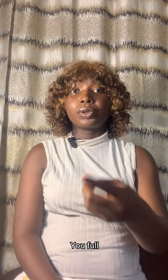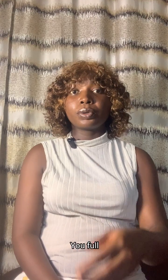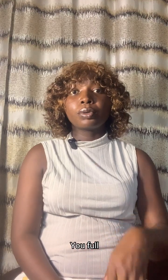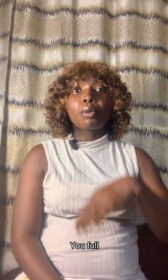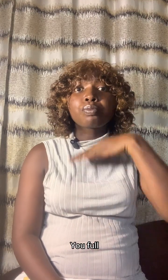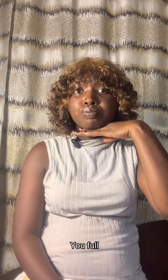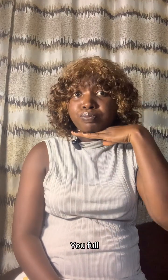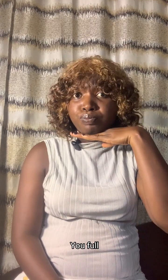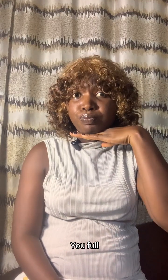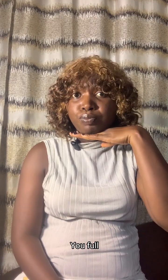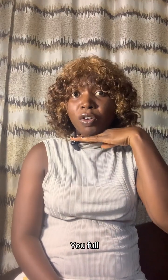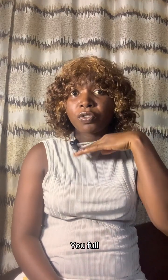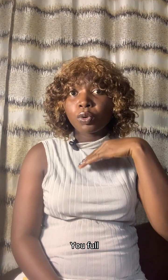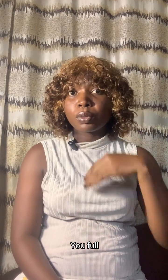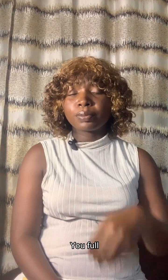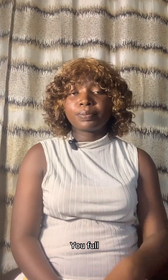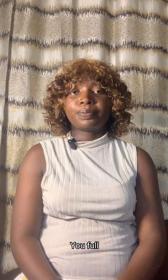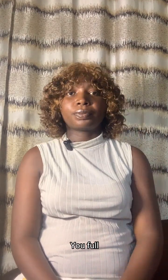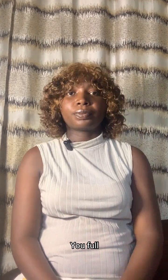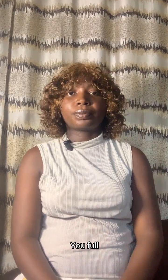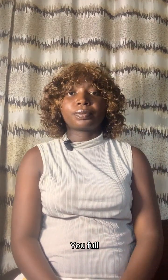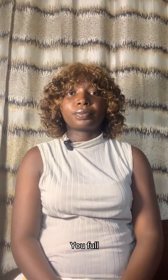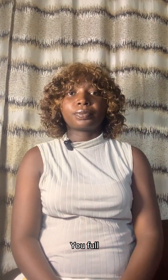You full?